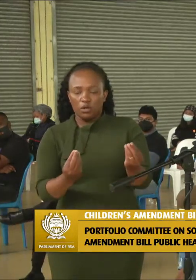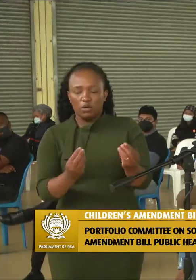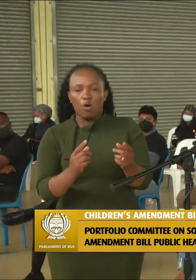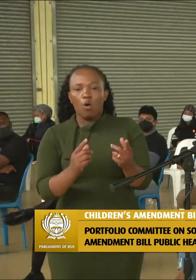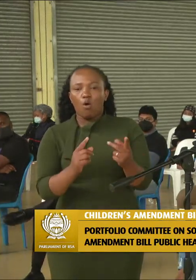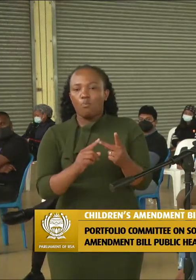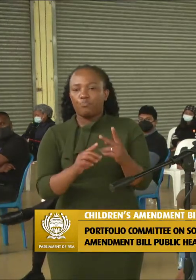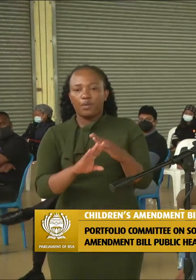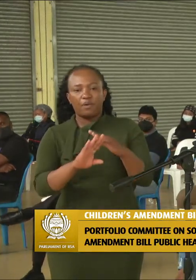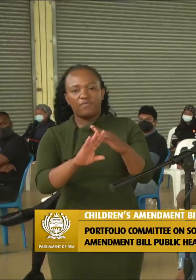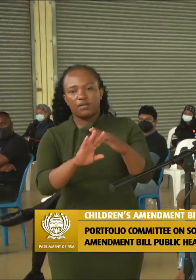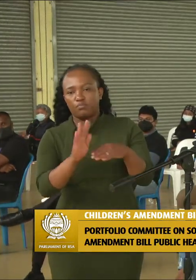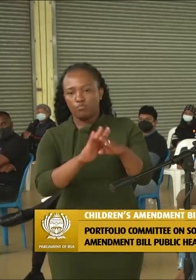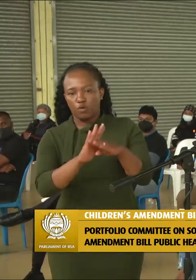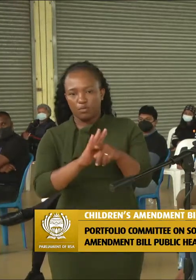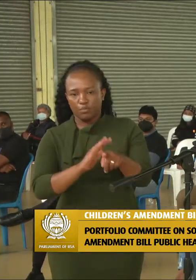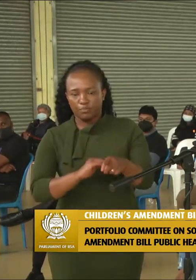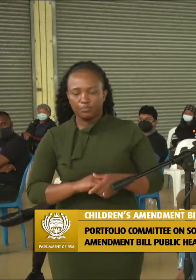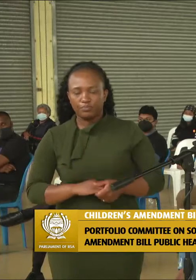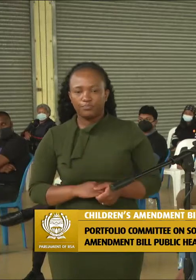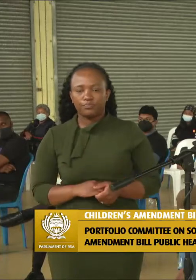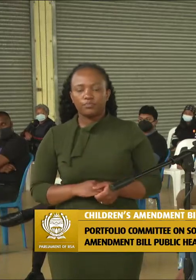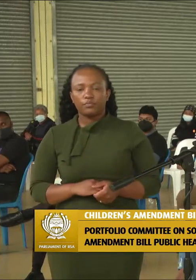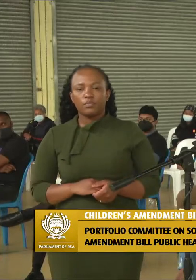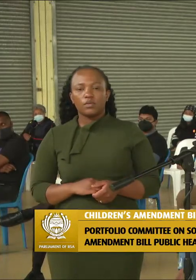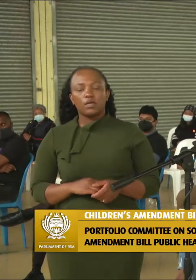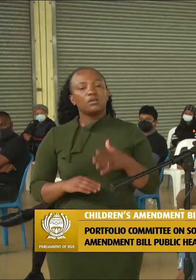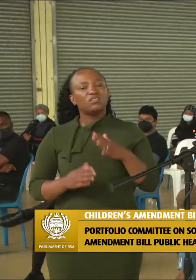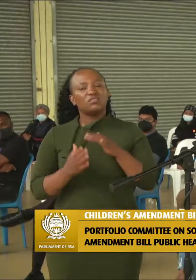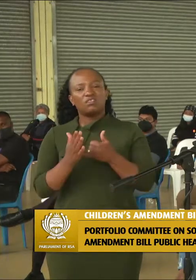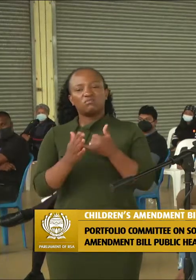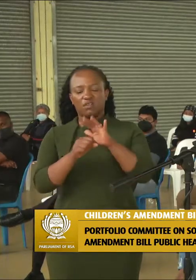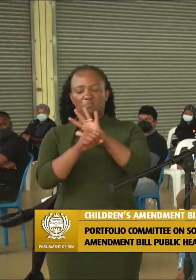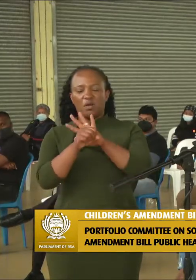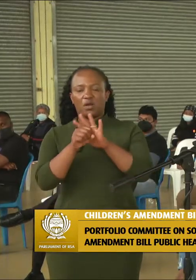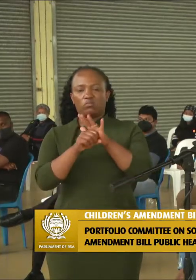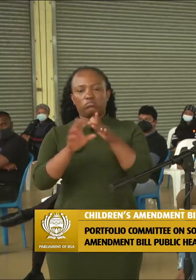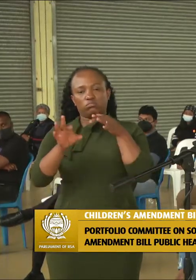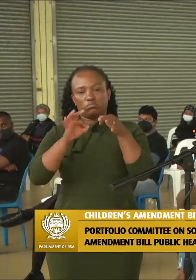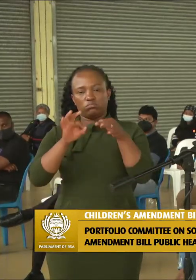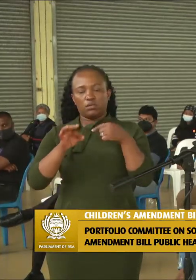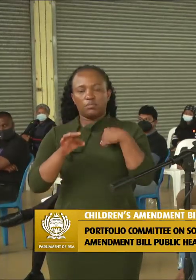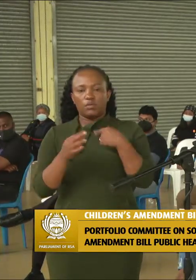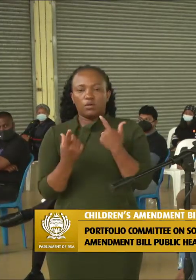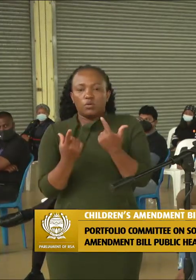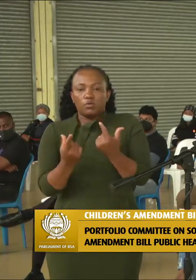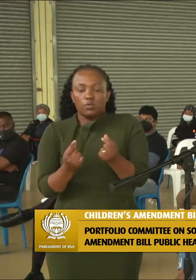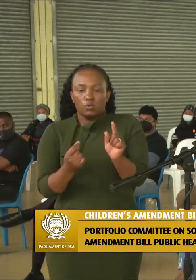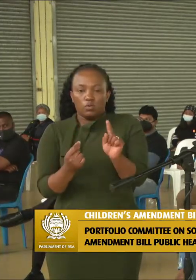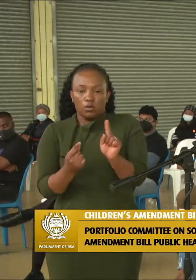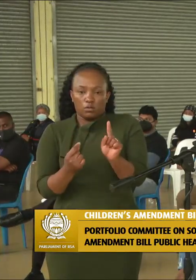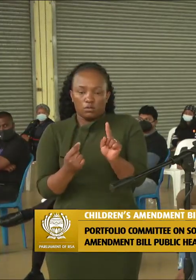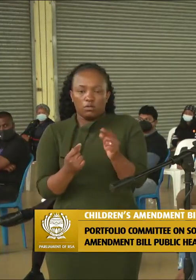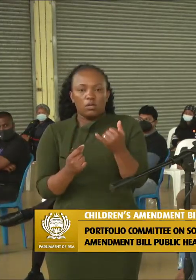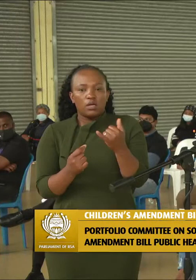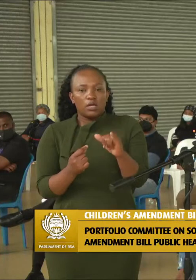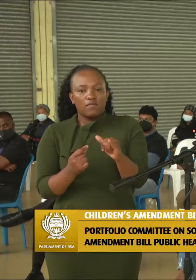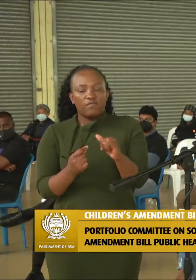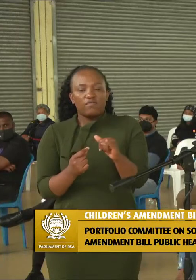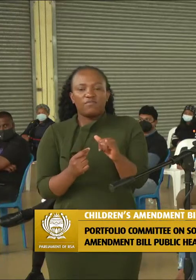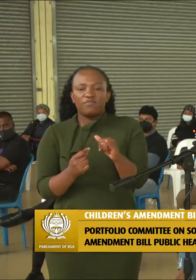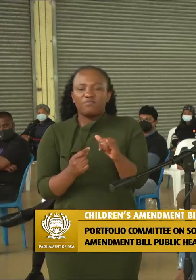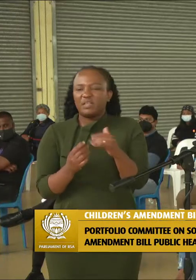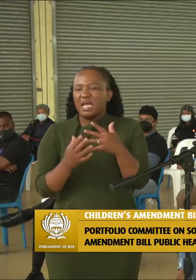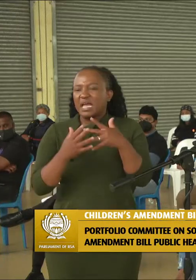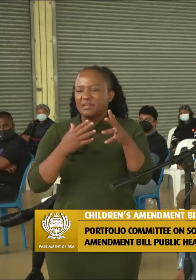programs. Ukunika nje ilight kulokho ebengikwenza ukuthi ngenze isiqiniseko sokuthi if kunama social ills